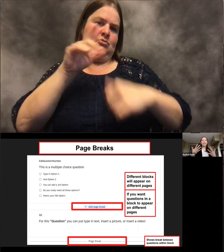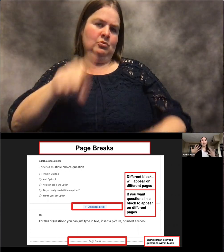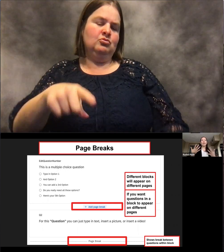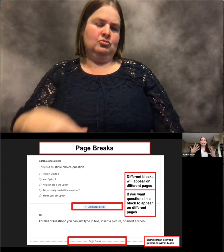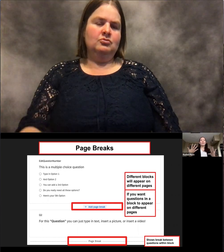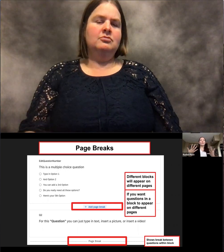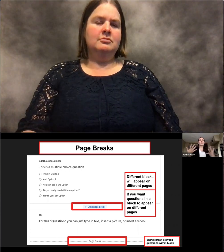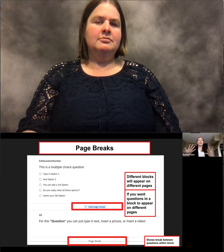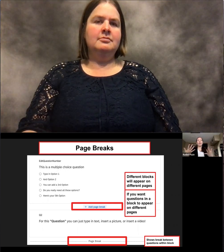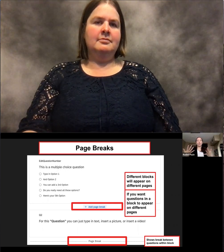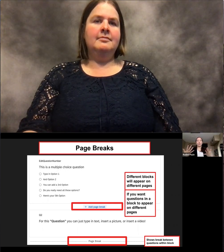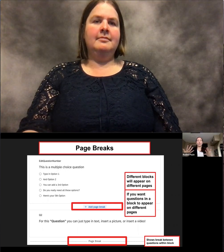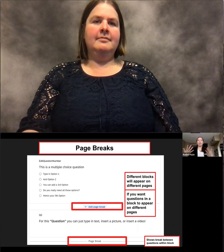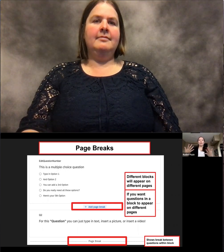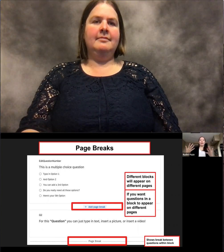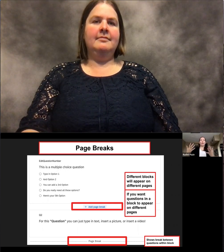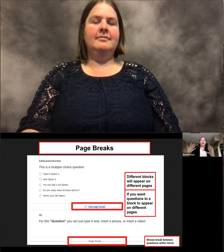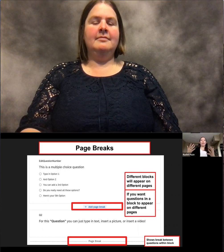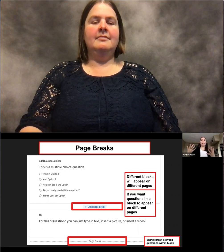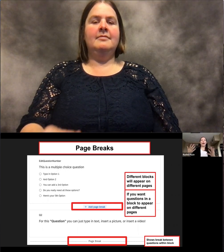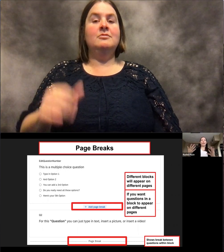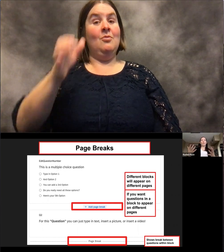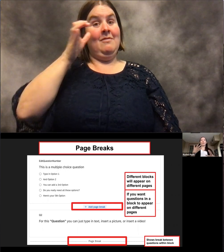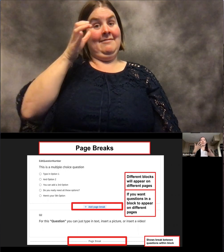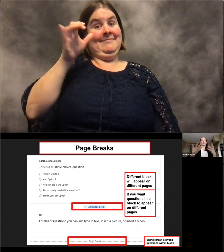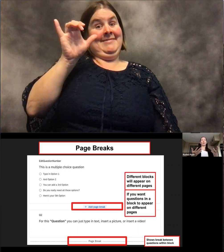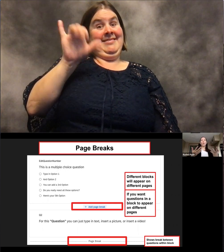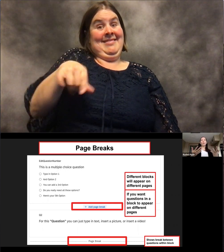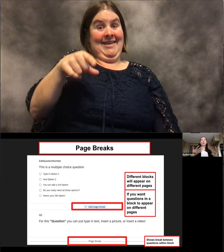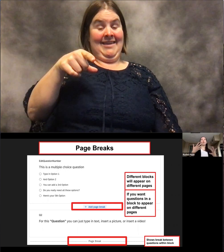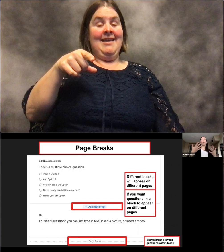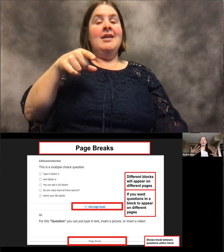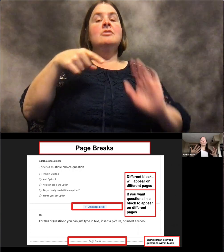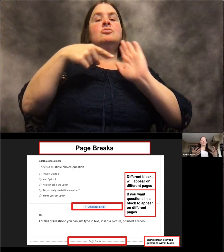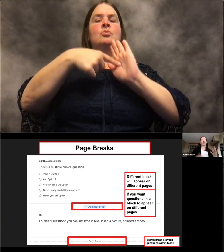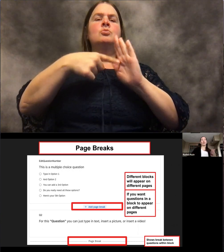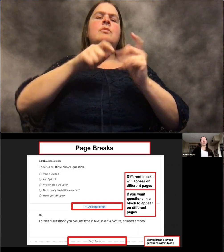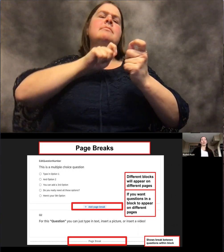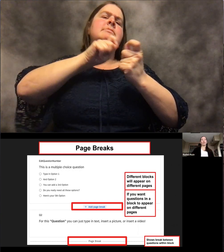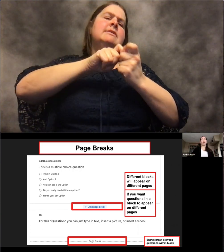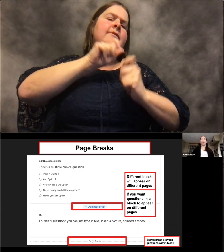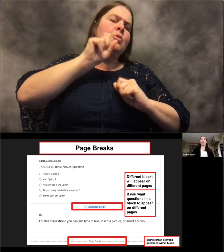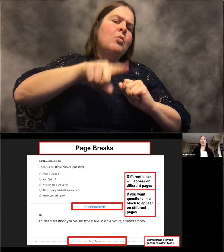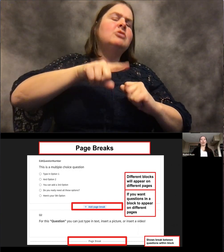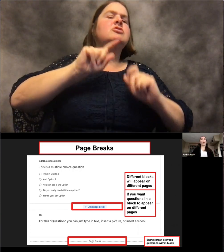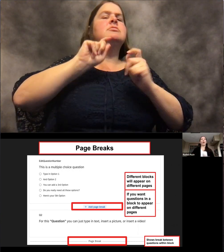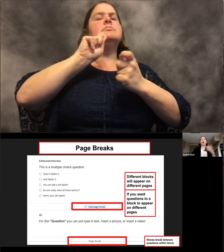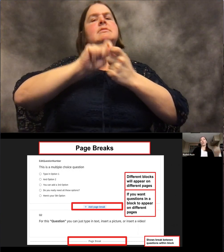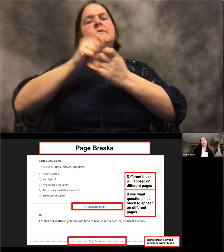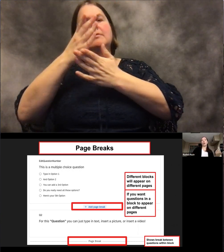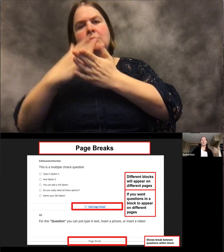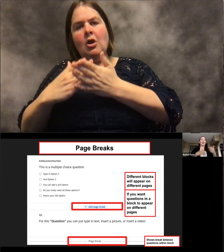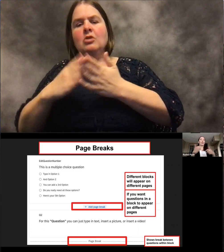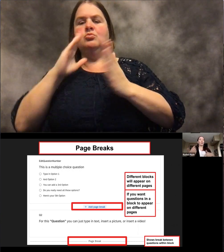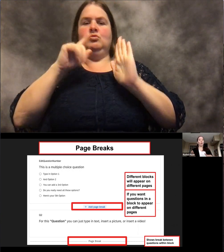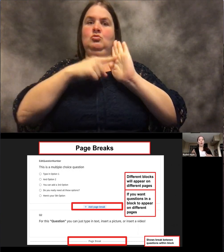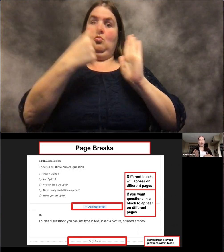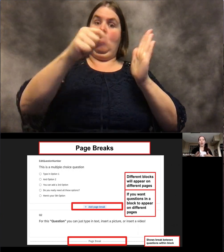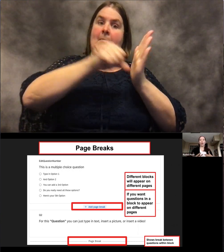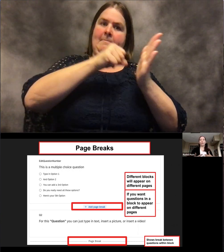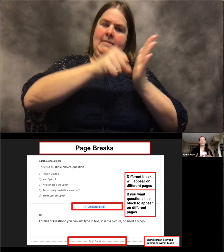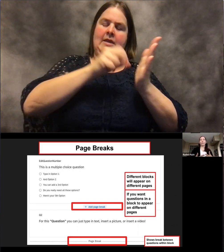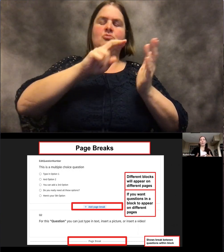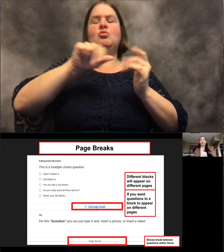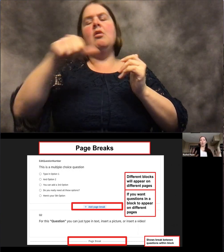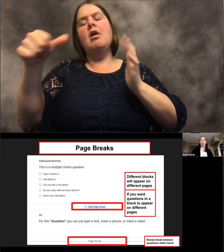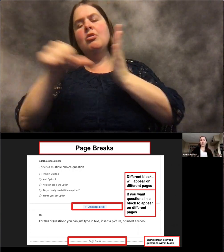And basically, this just tells you that particular questions or elements are going to display on one page or